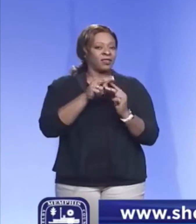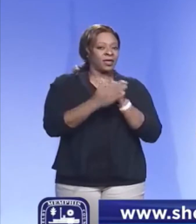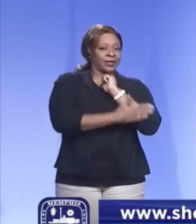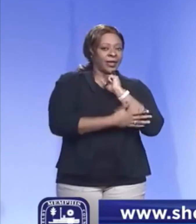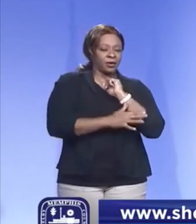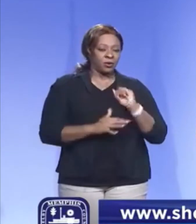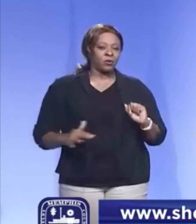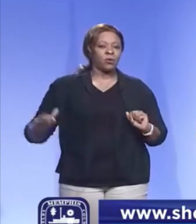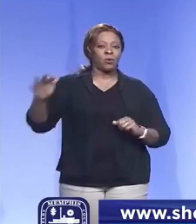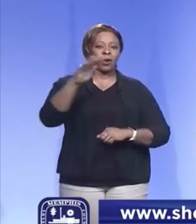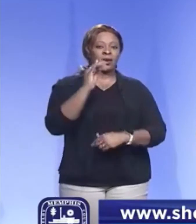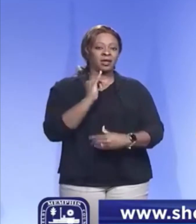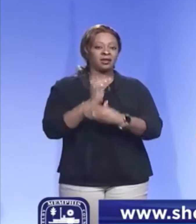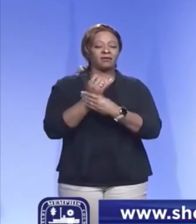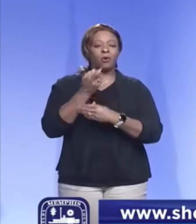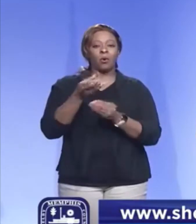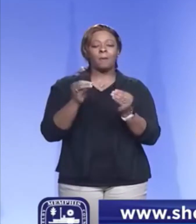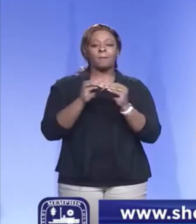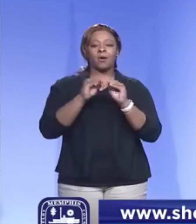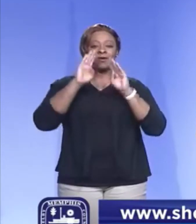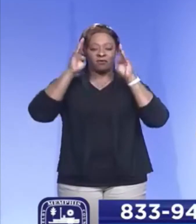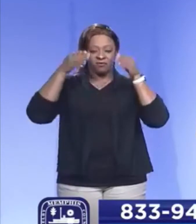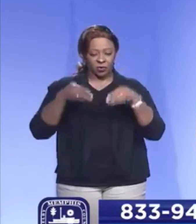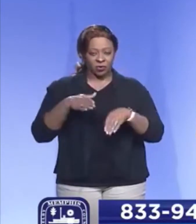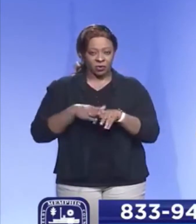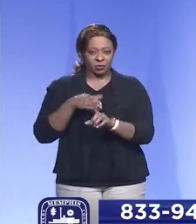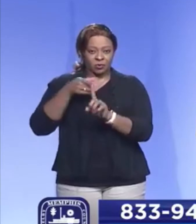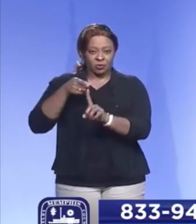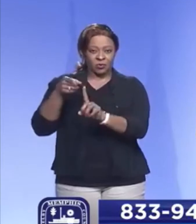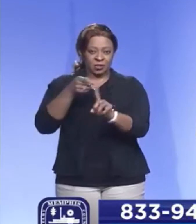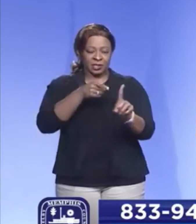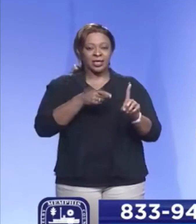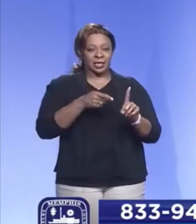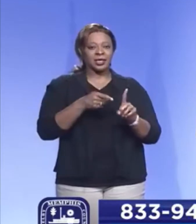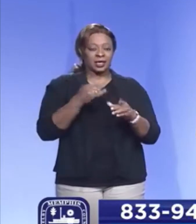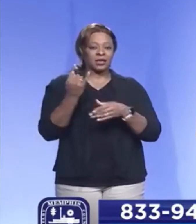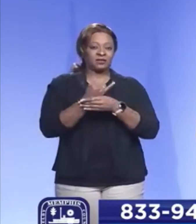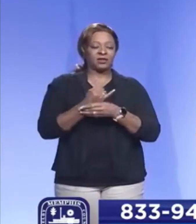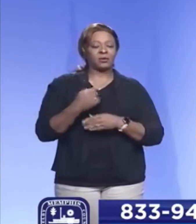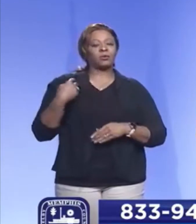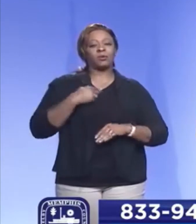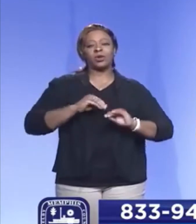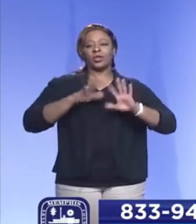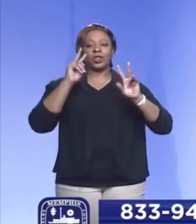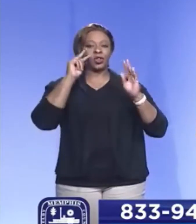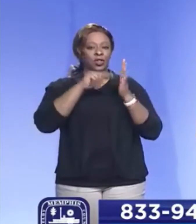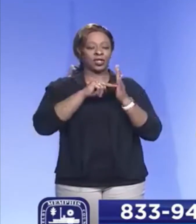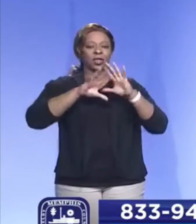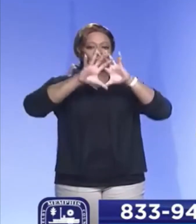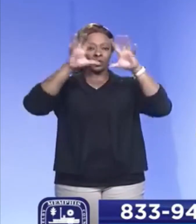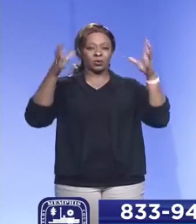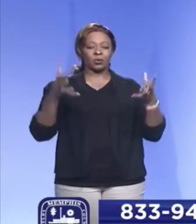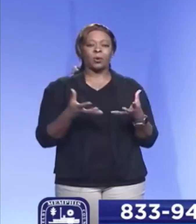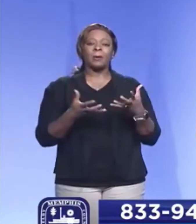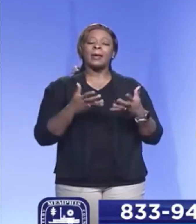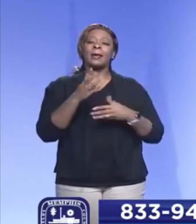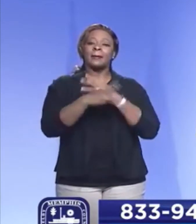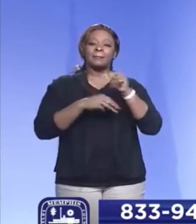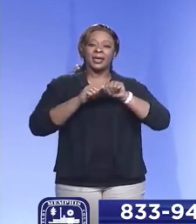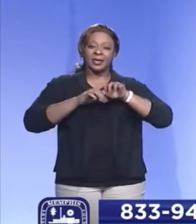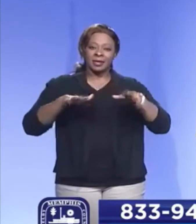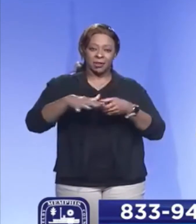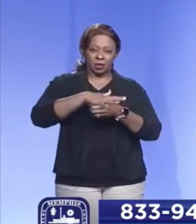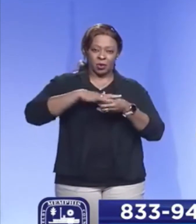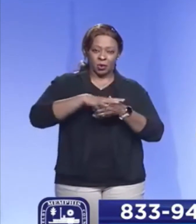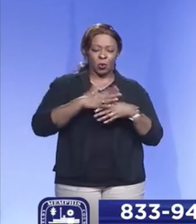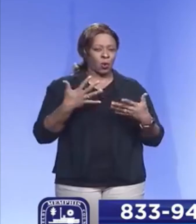county-wide interventions or more laser-focused interventions. So clearly, we always look at the scope of the pandemic locally. What